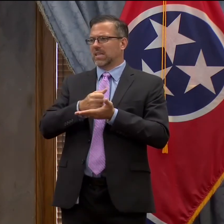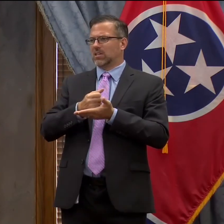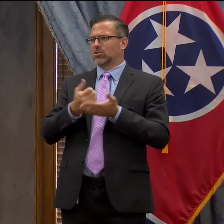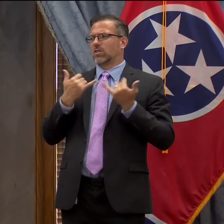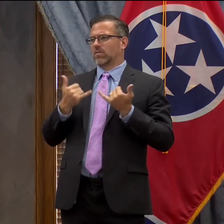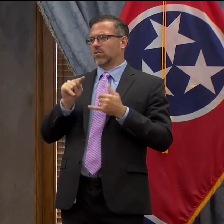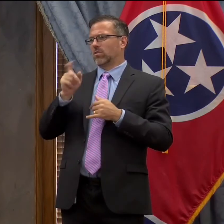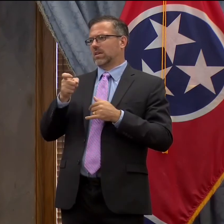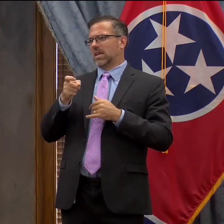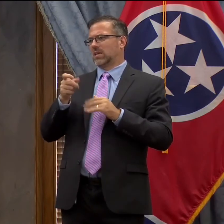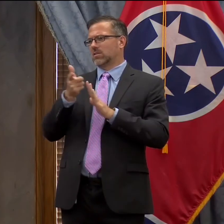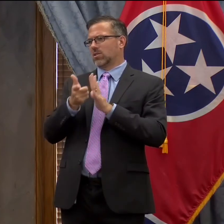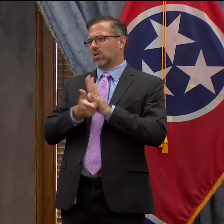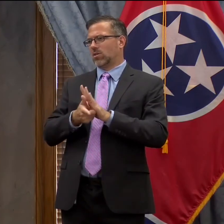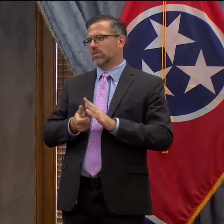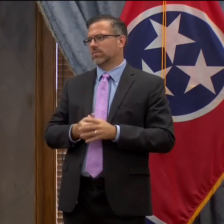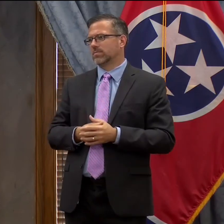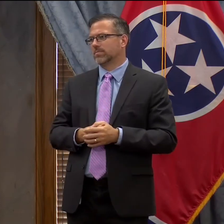in statute.